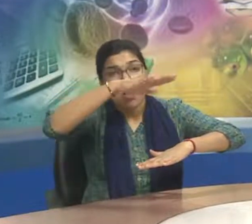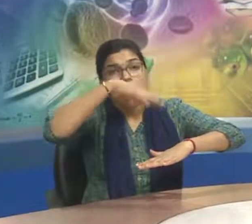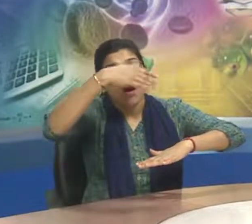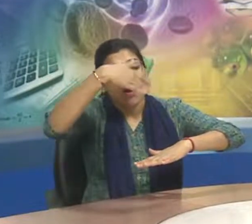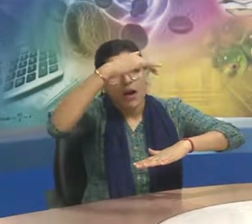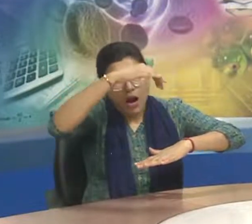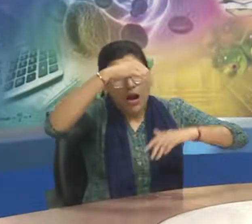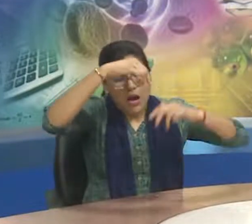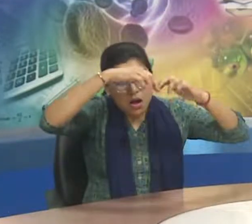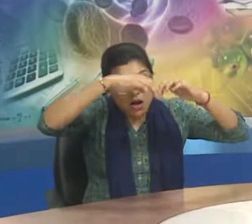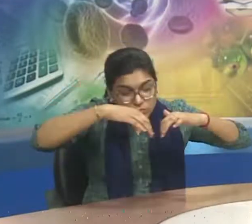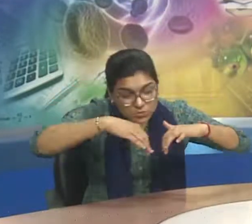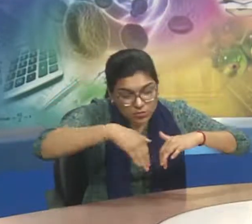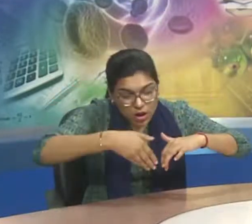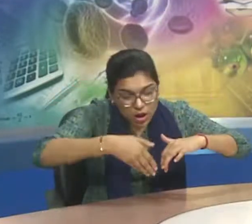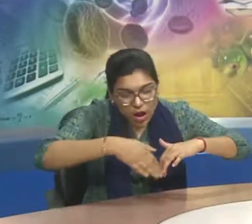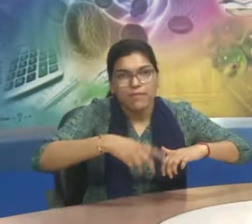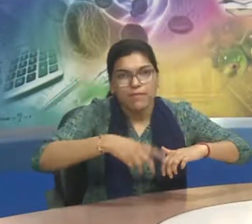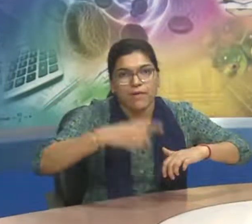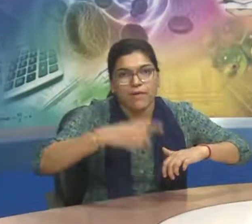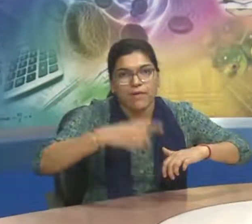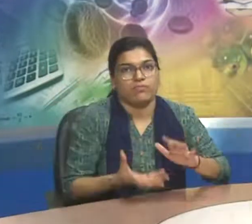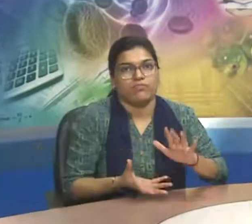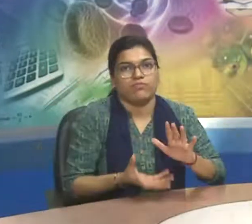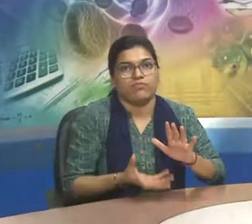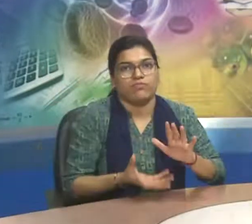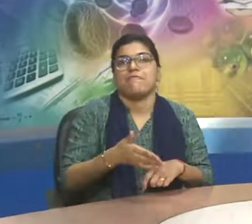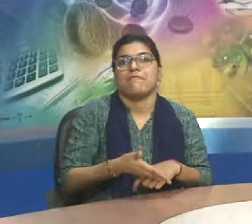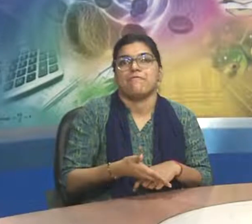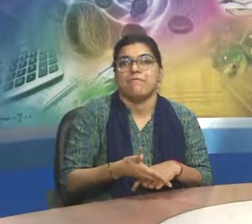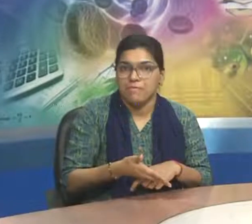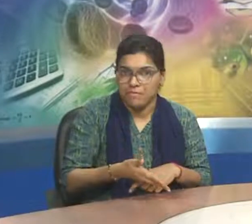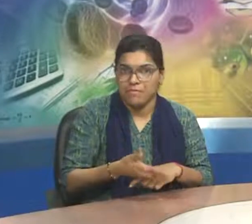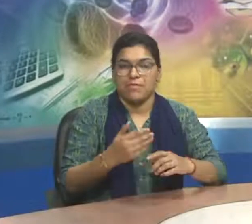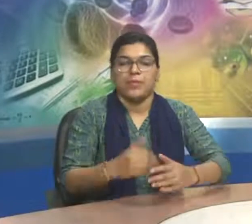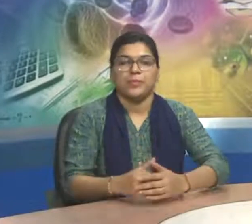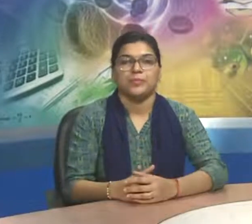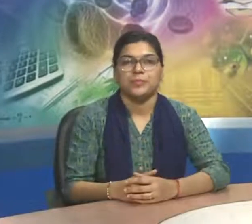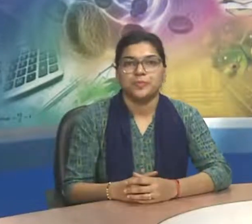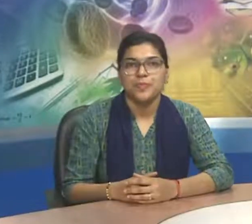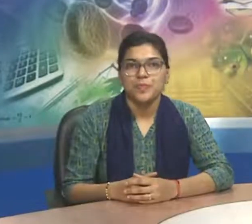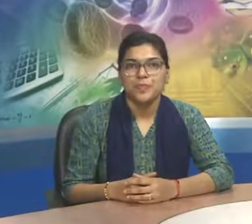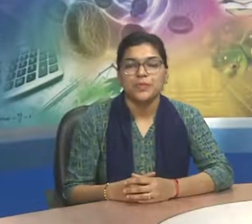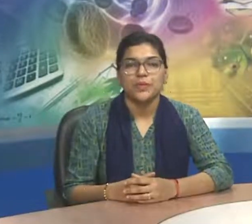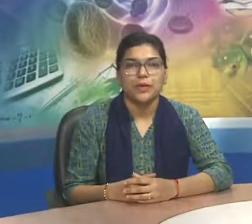was formed from vegetation far below under the ground.